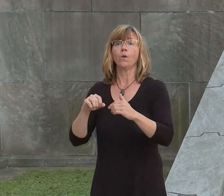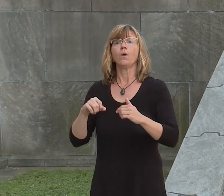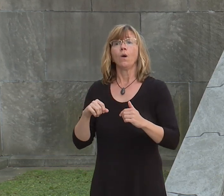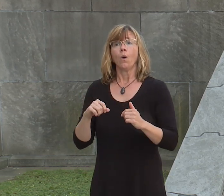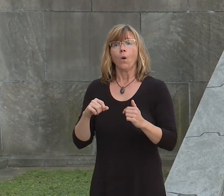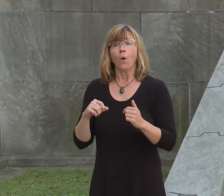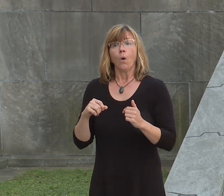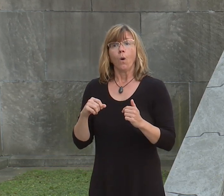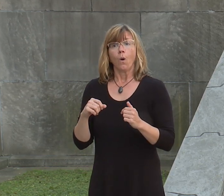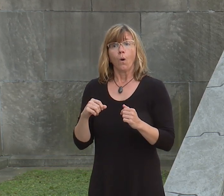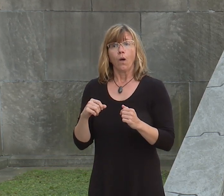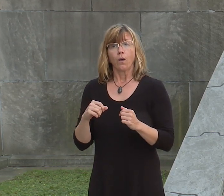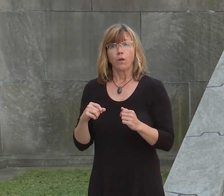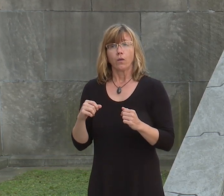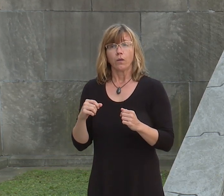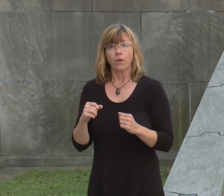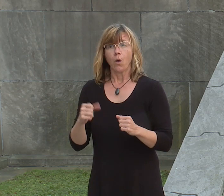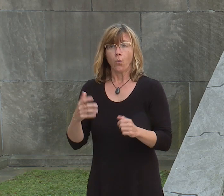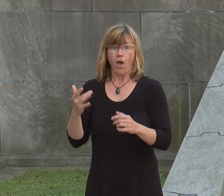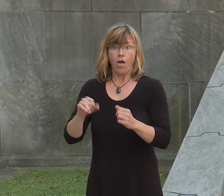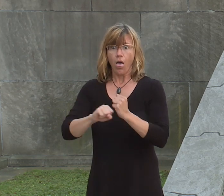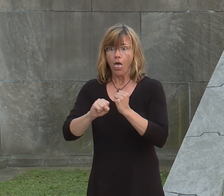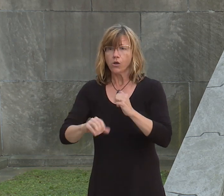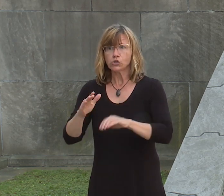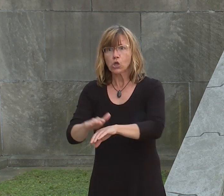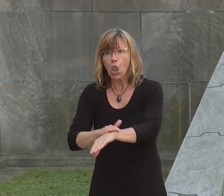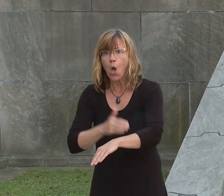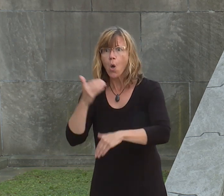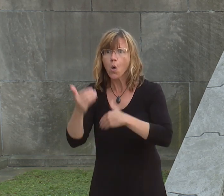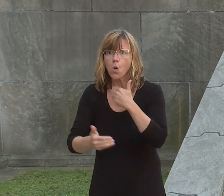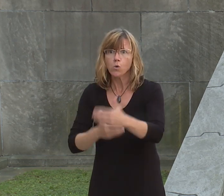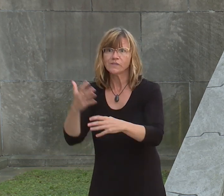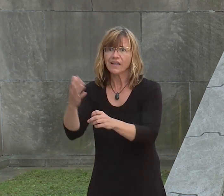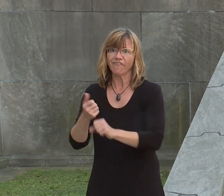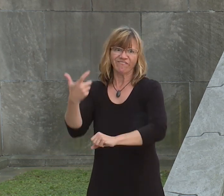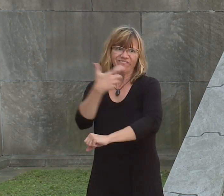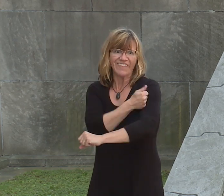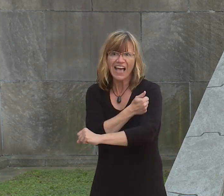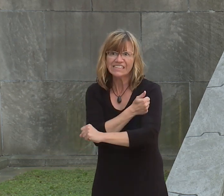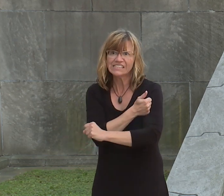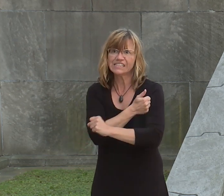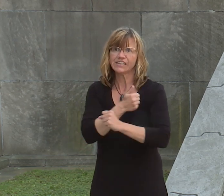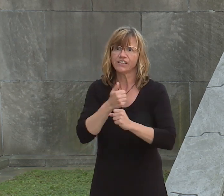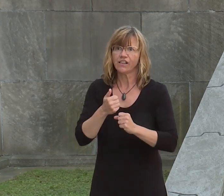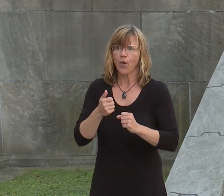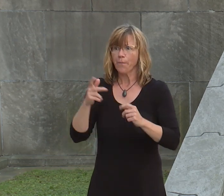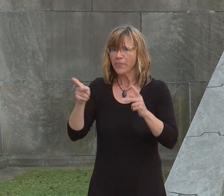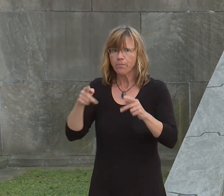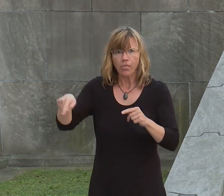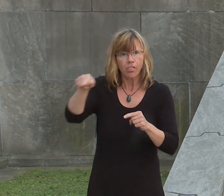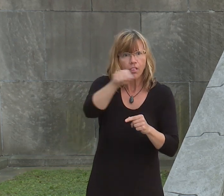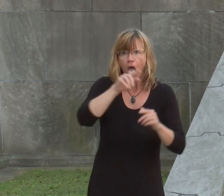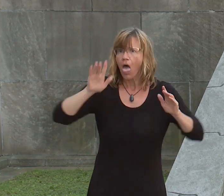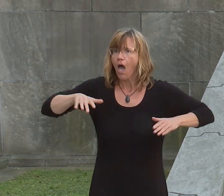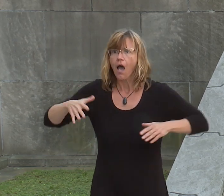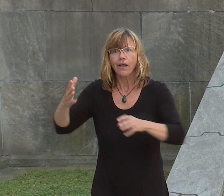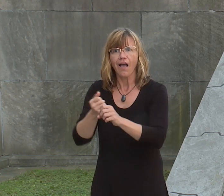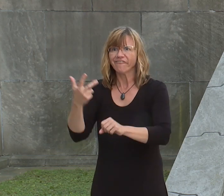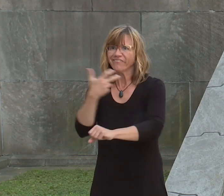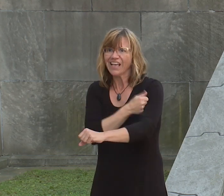deliberation in key Baltimore City constituencies, including African Americans, older adults, Latinx community